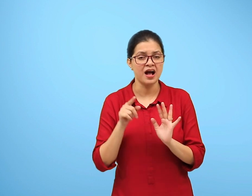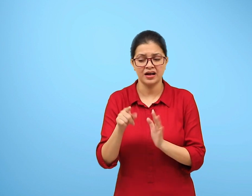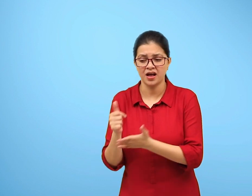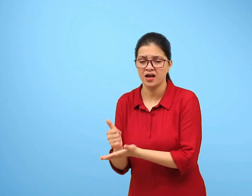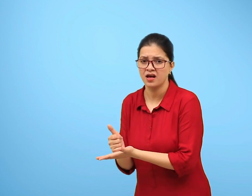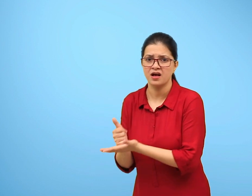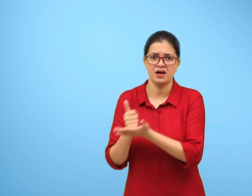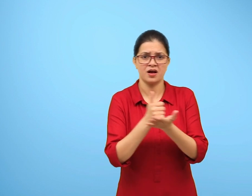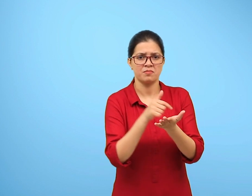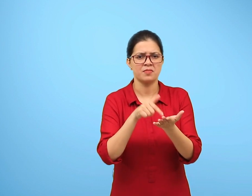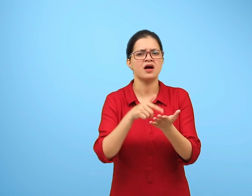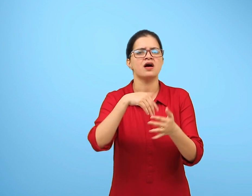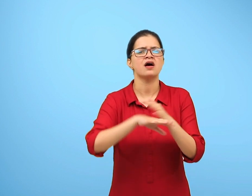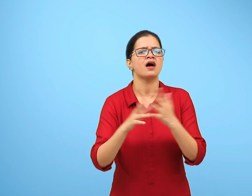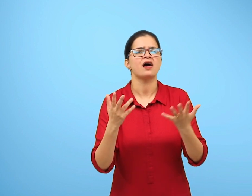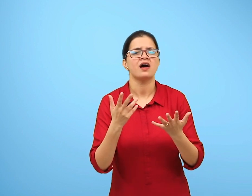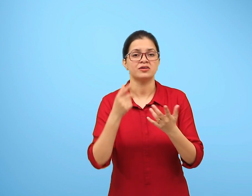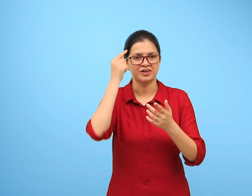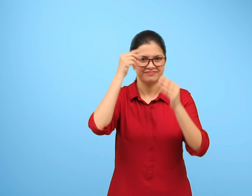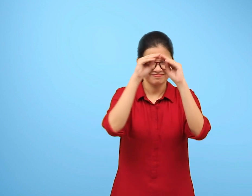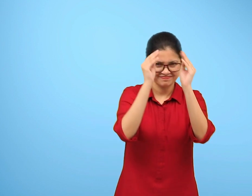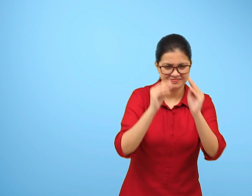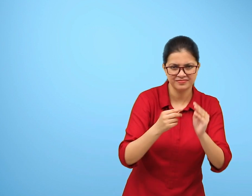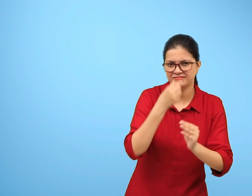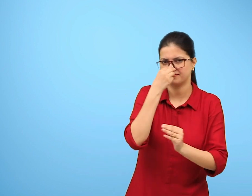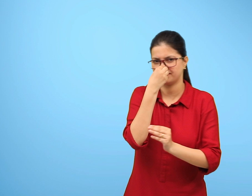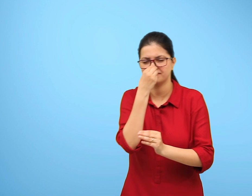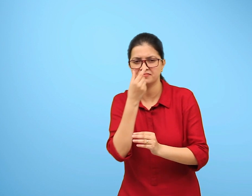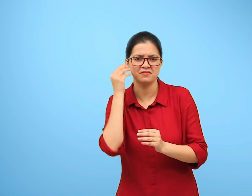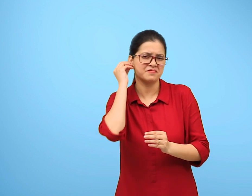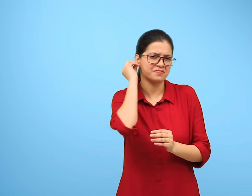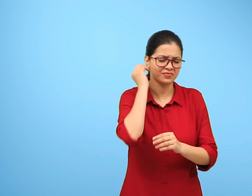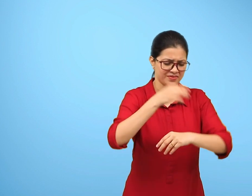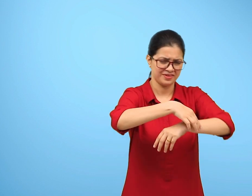It gives the frame and shape to the body and helps in movement.